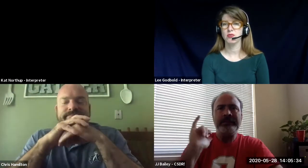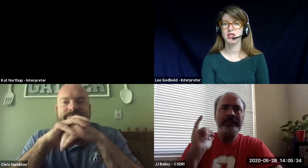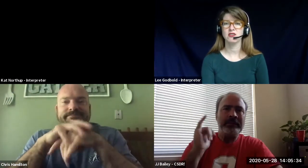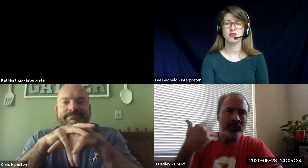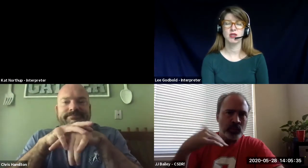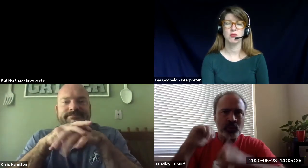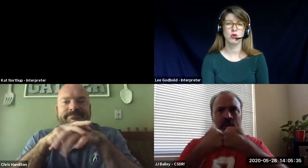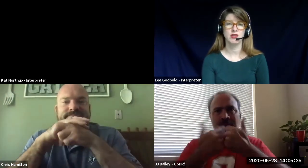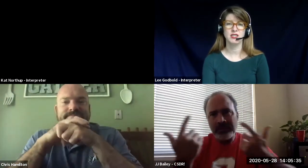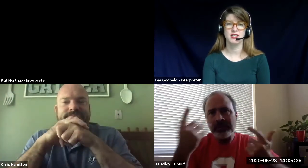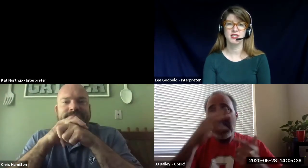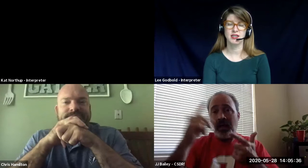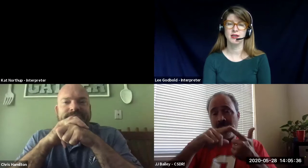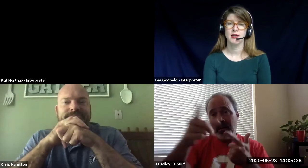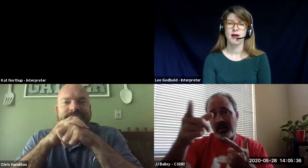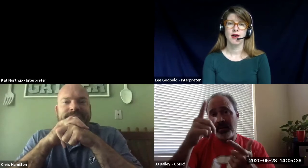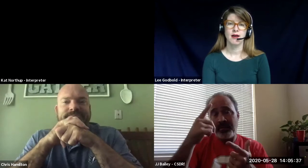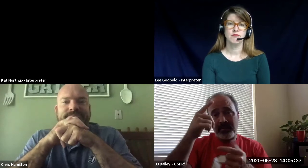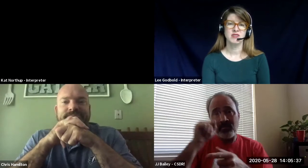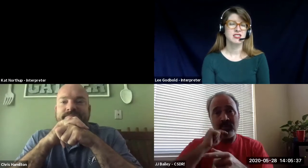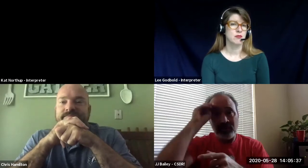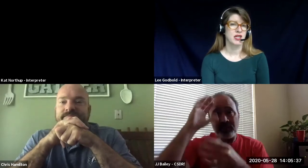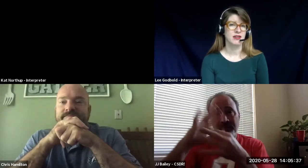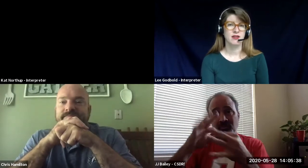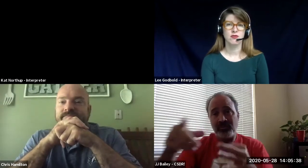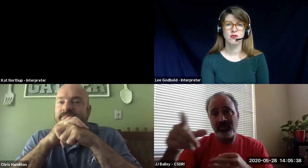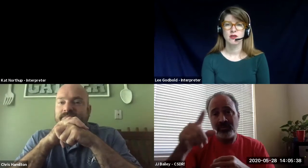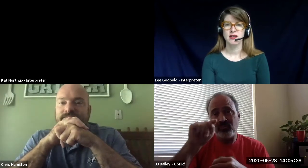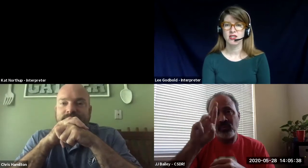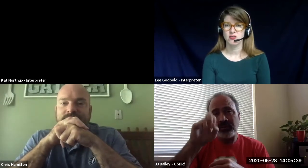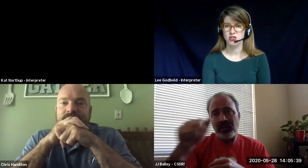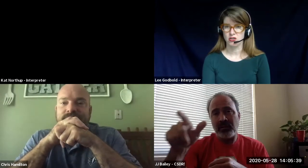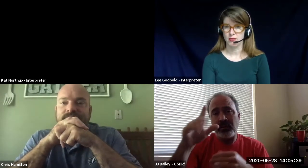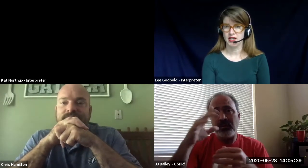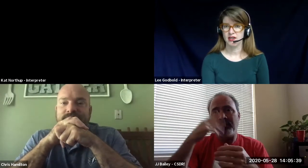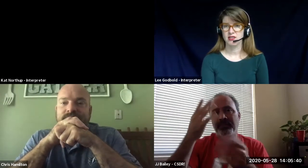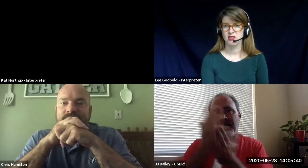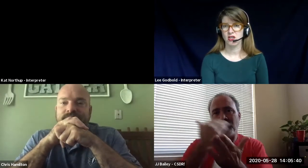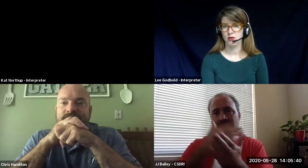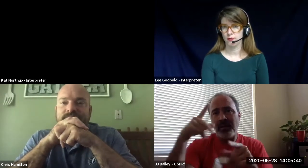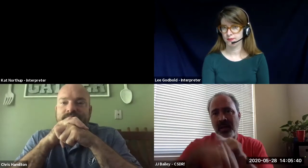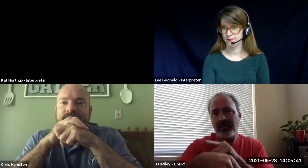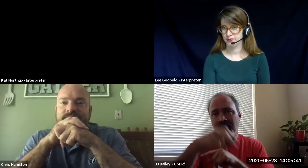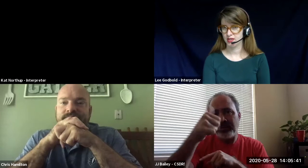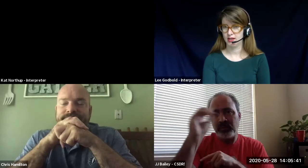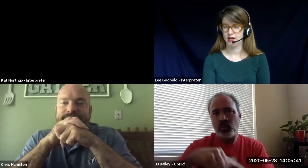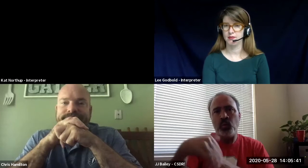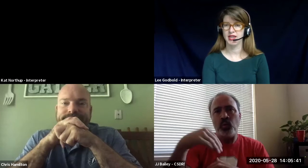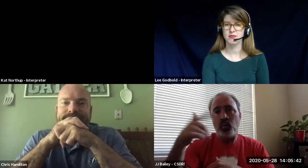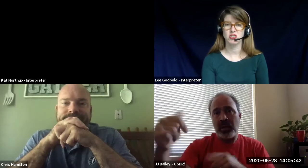be a more limited and less competitive nature of the tournament. And so as mentioned